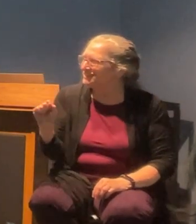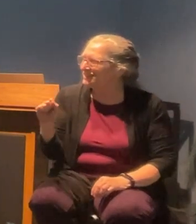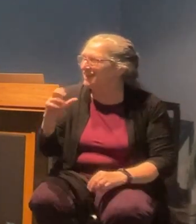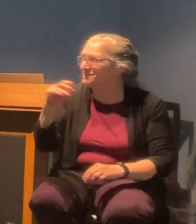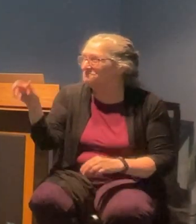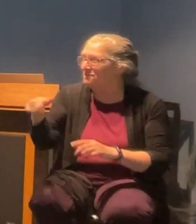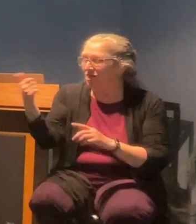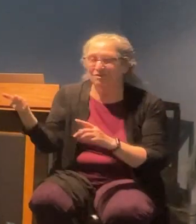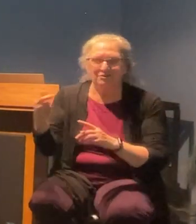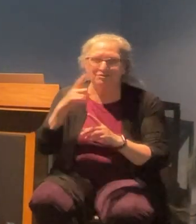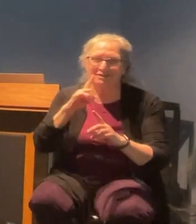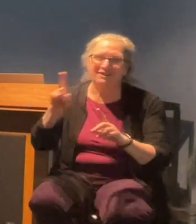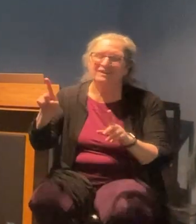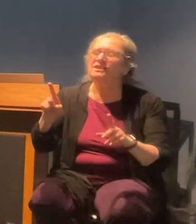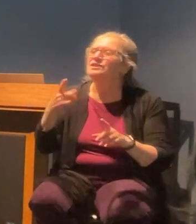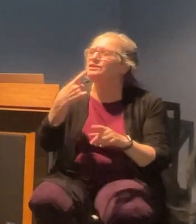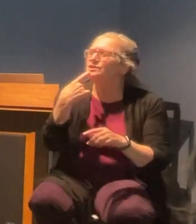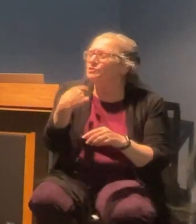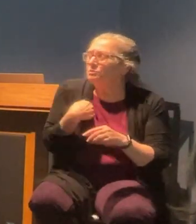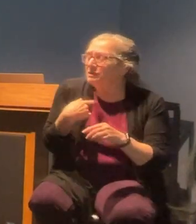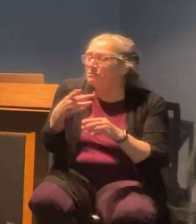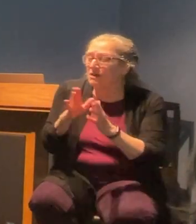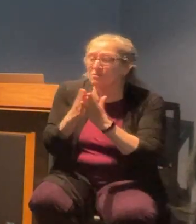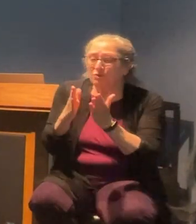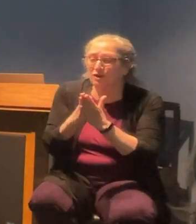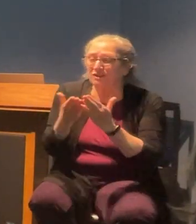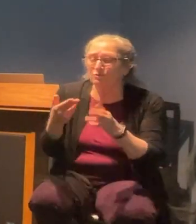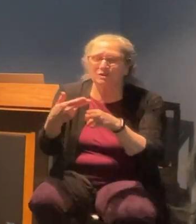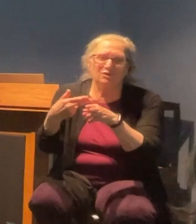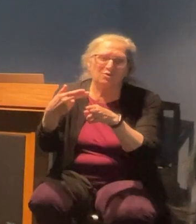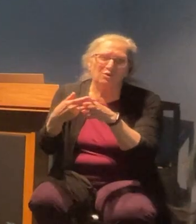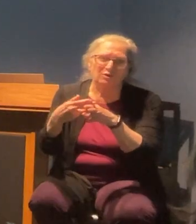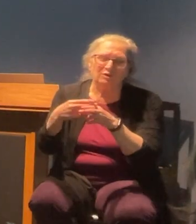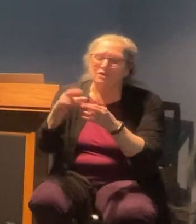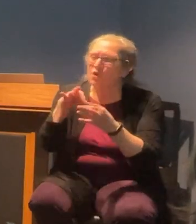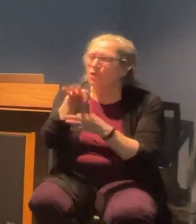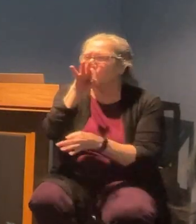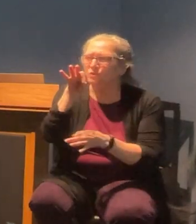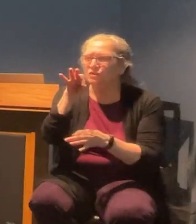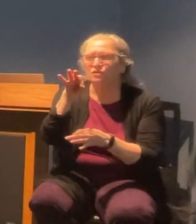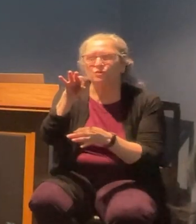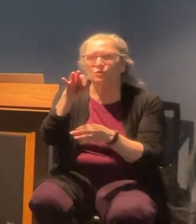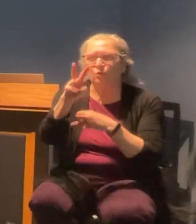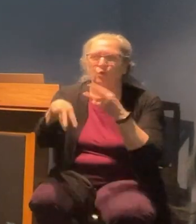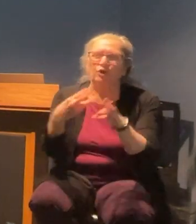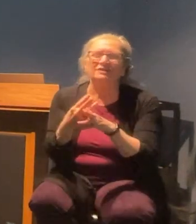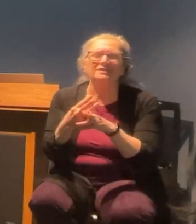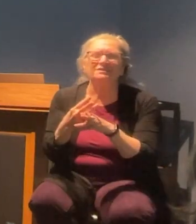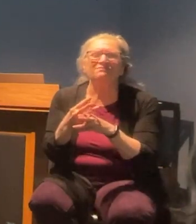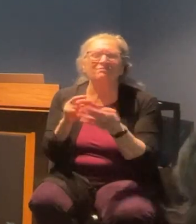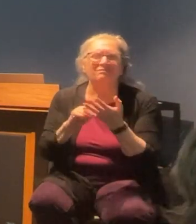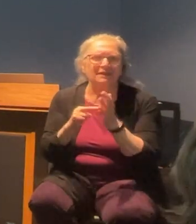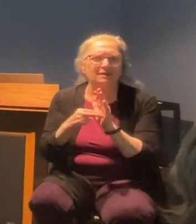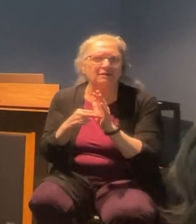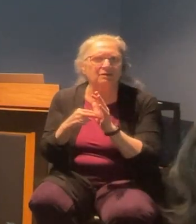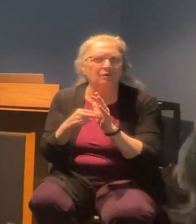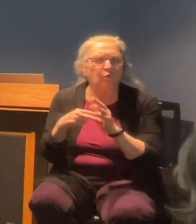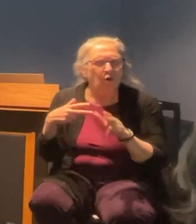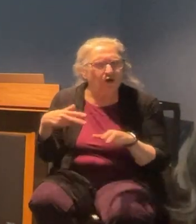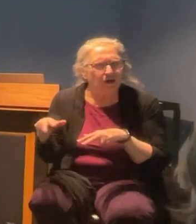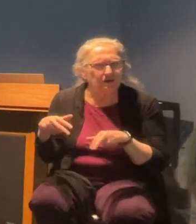me about this book called Ghost Work. So ghost work, the term, it means that